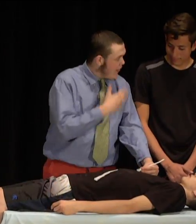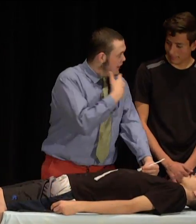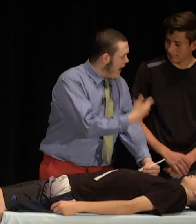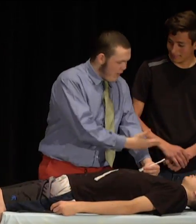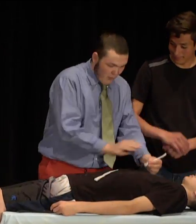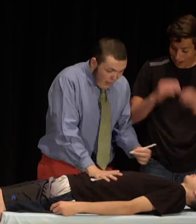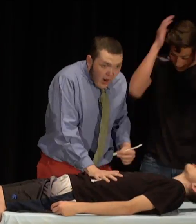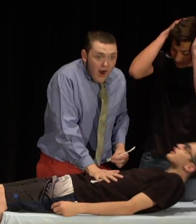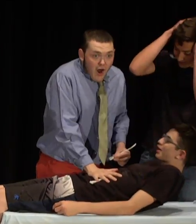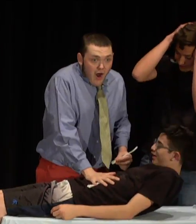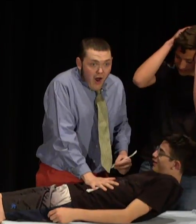Thank you.